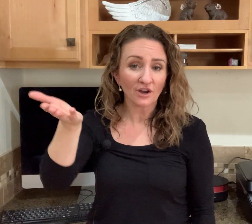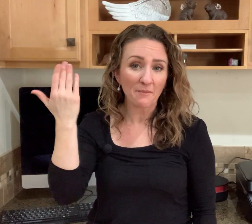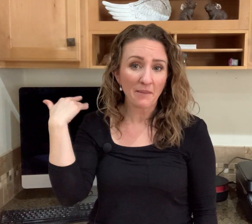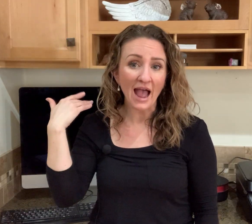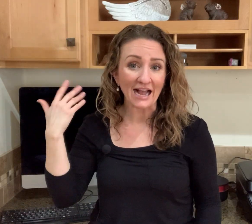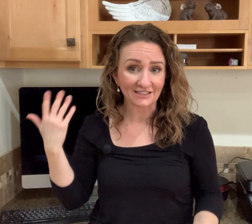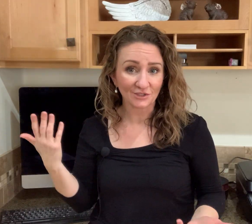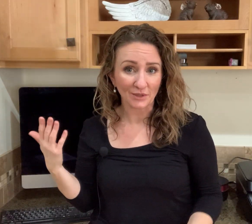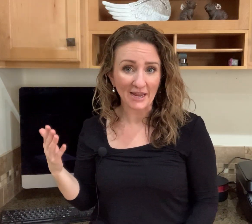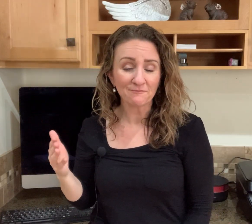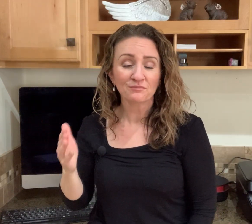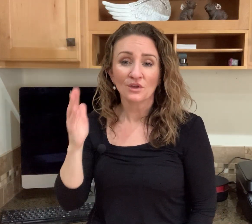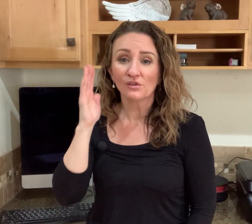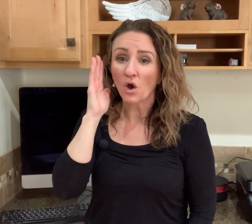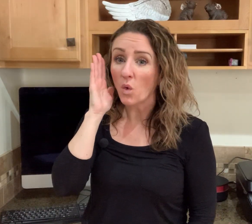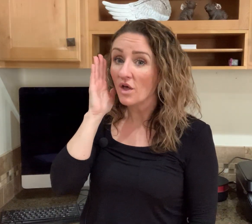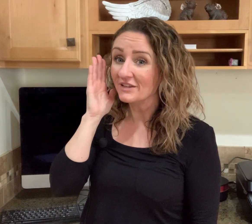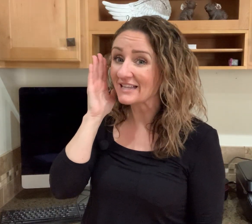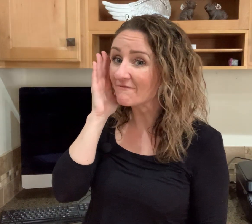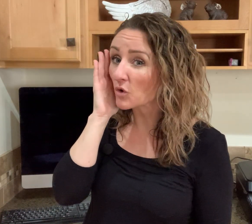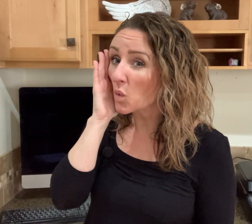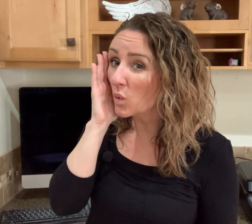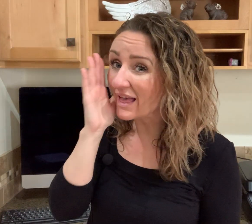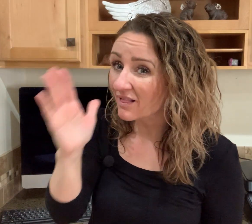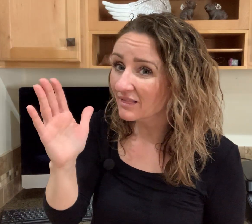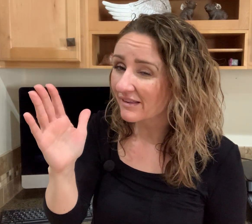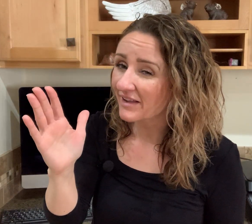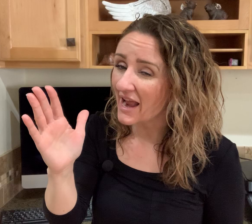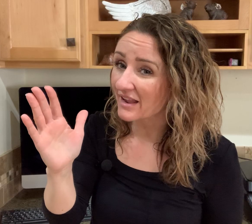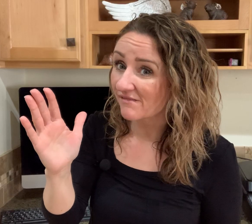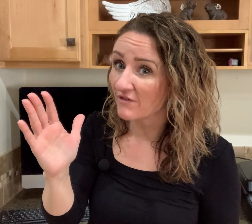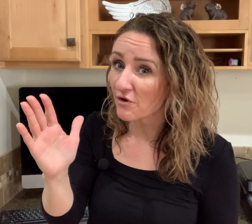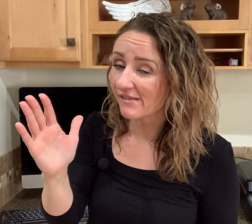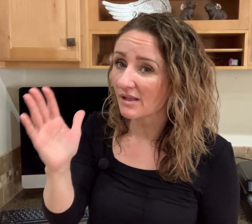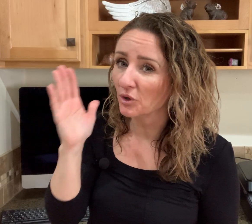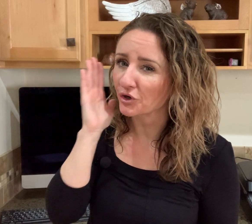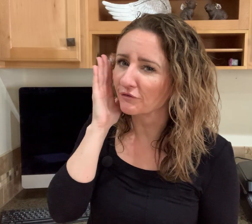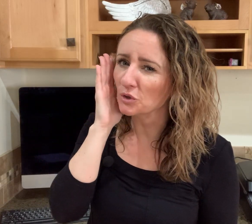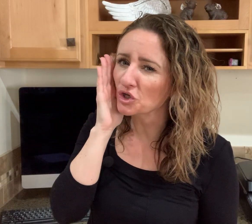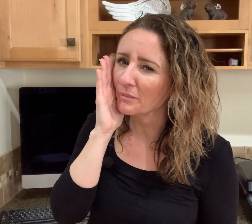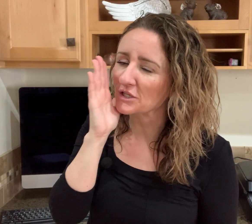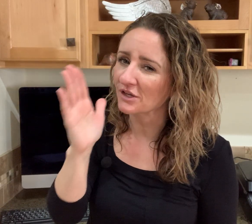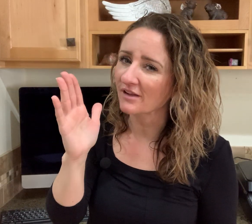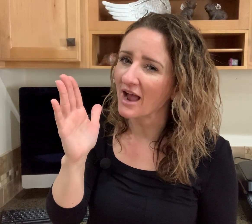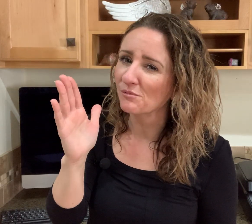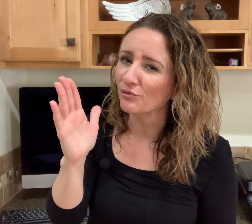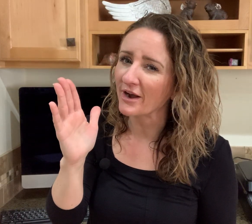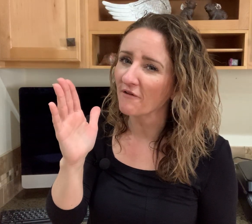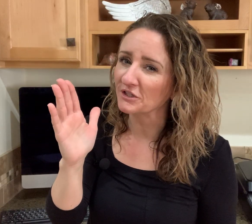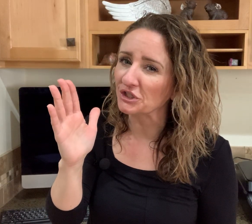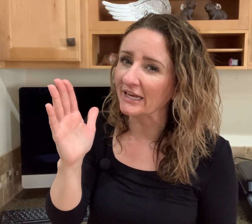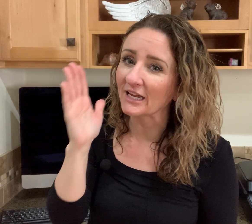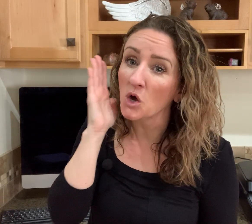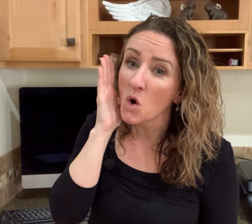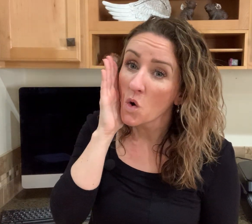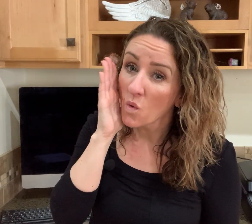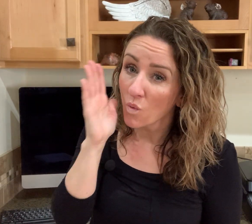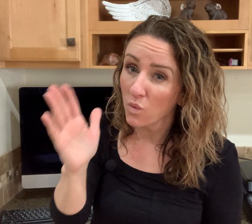and past, right? So the sign for will is very similar to future, but it just comes right off the cheek.